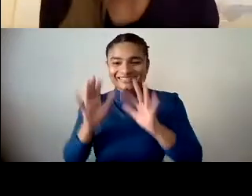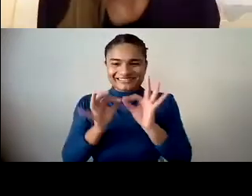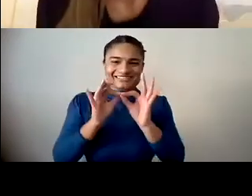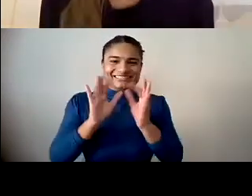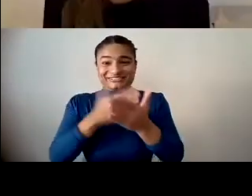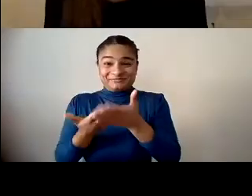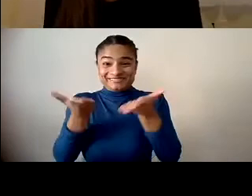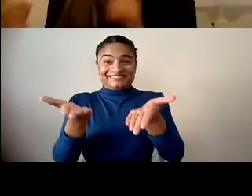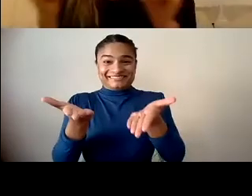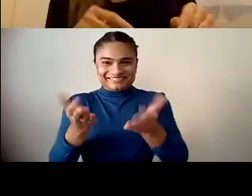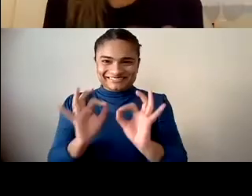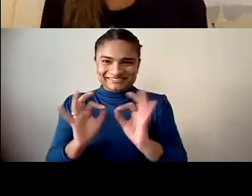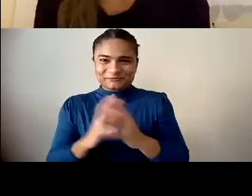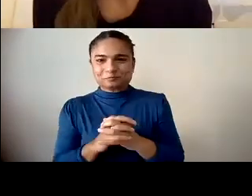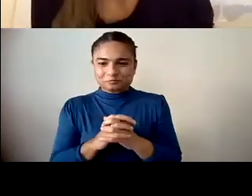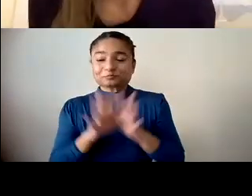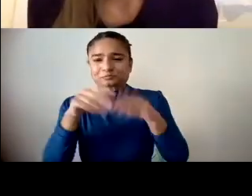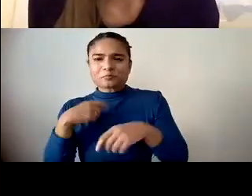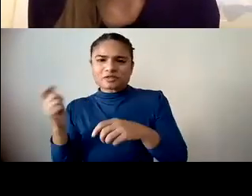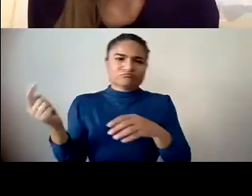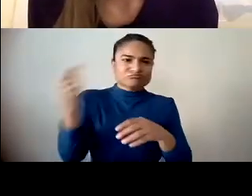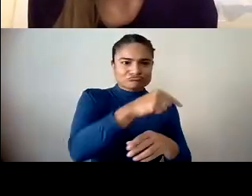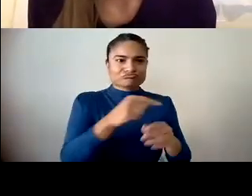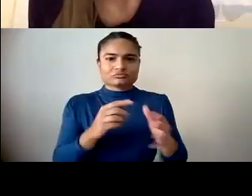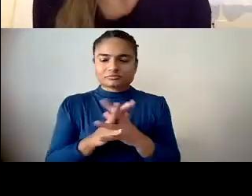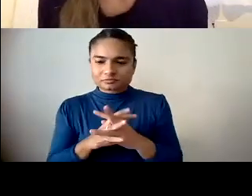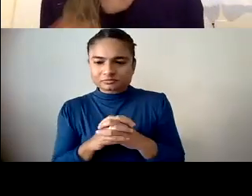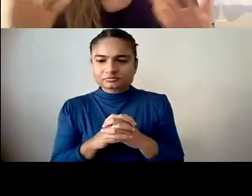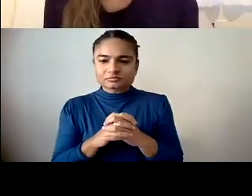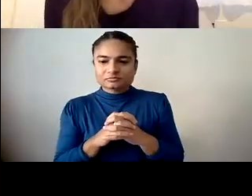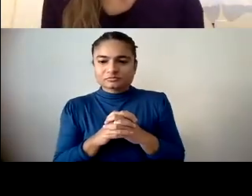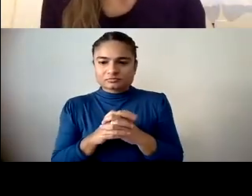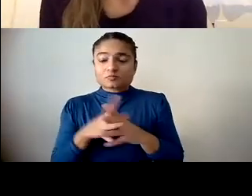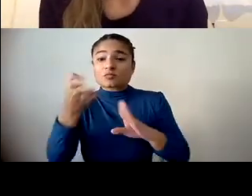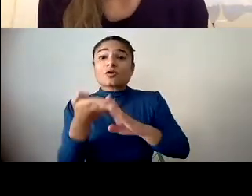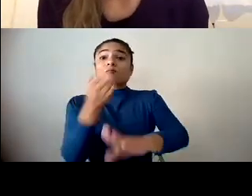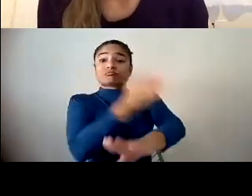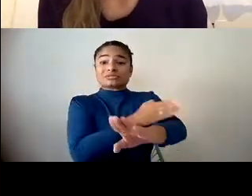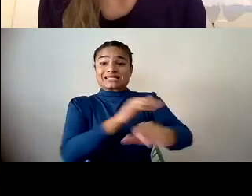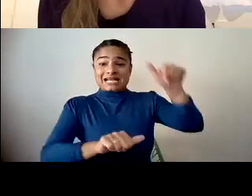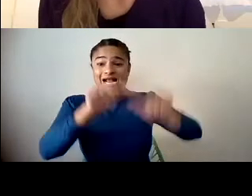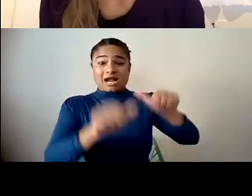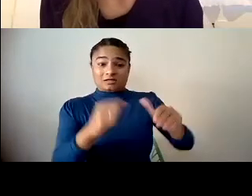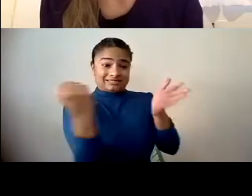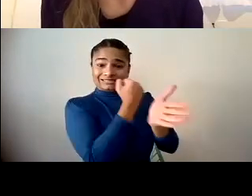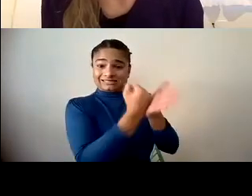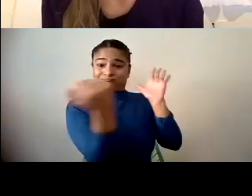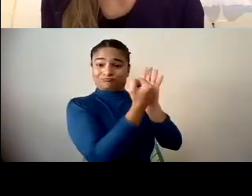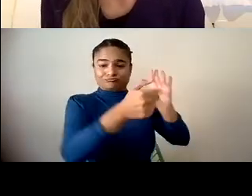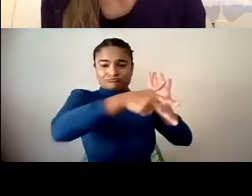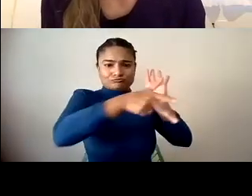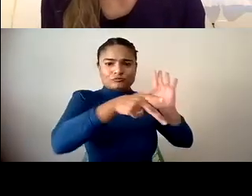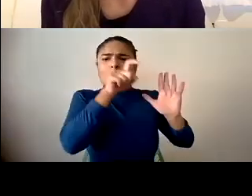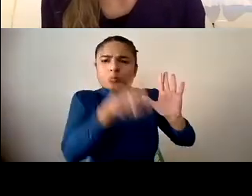Yeah. So back to being pre-accredited. So you should have an international sign interpreter mentor, and then have at least